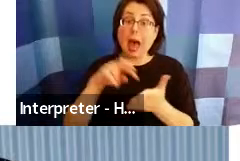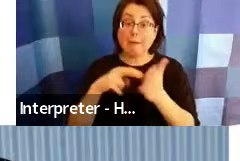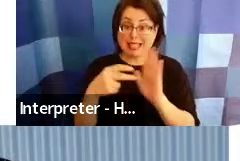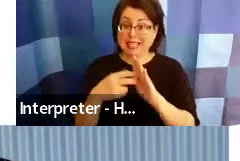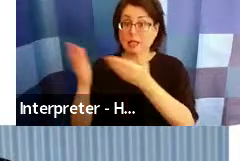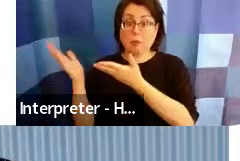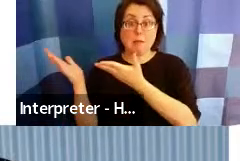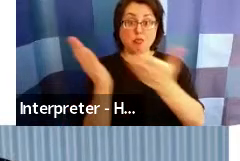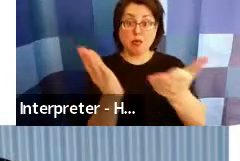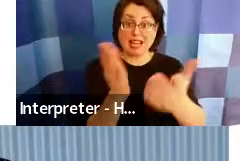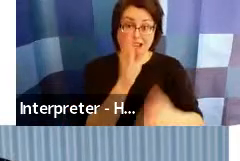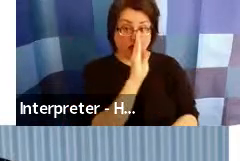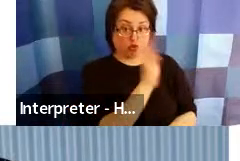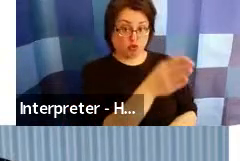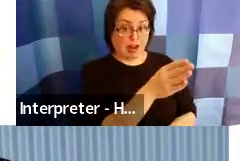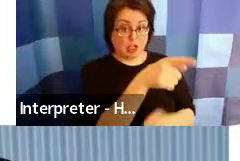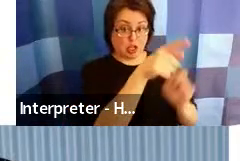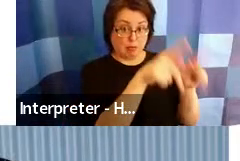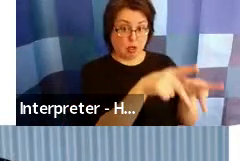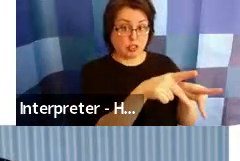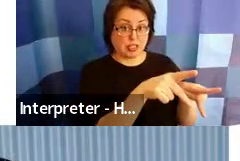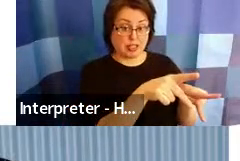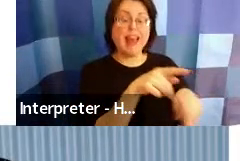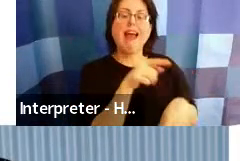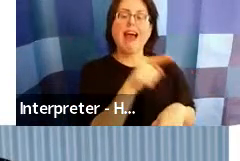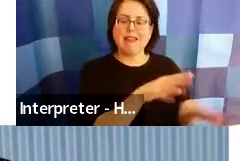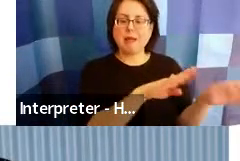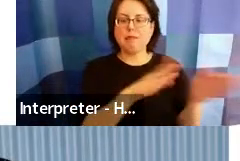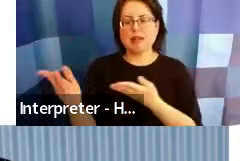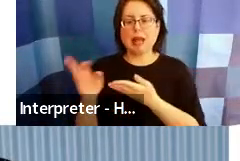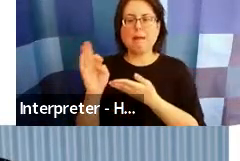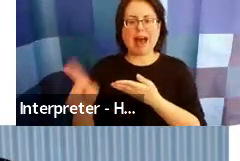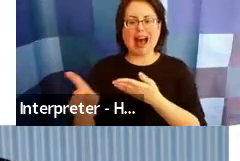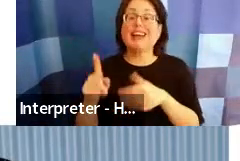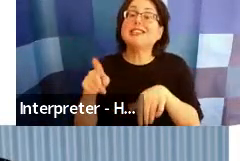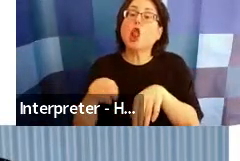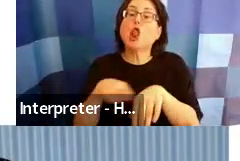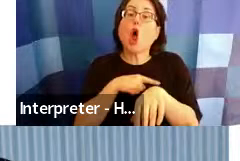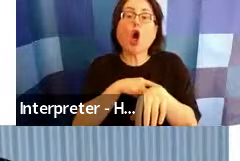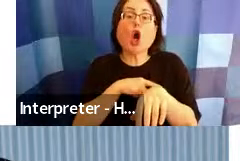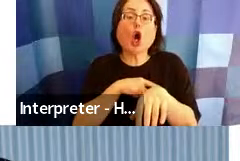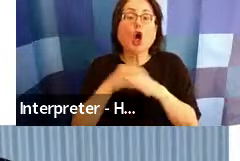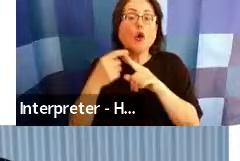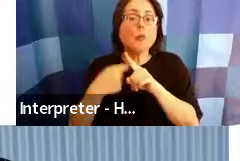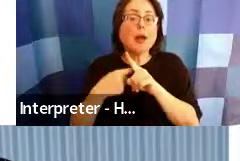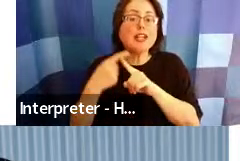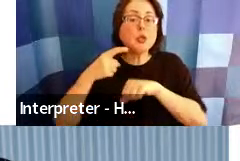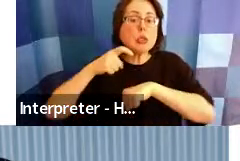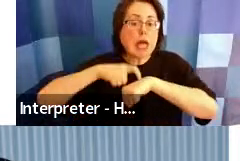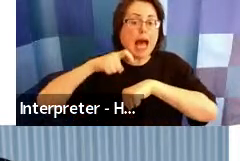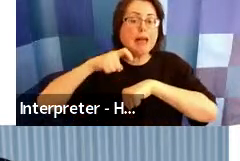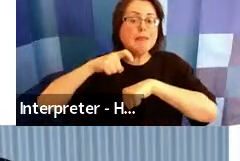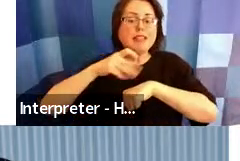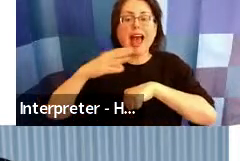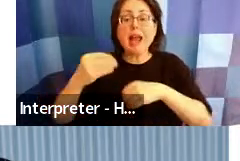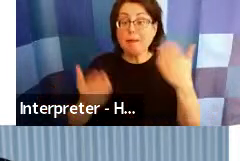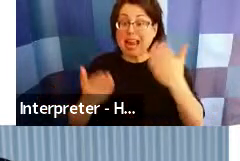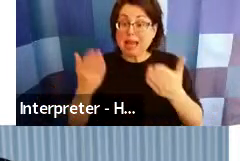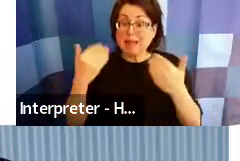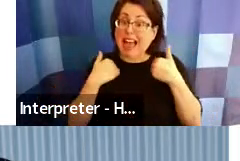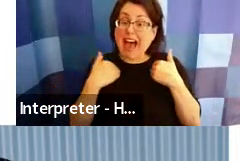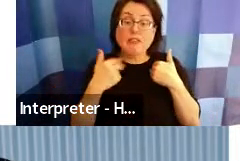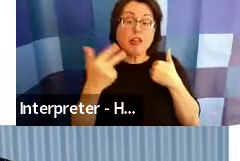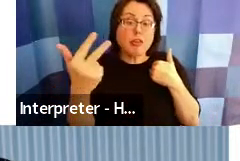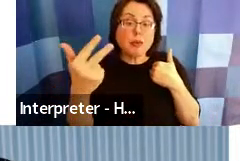users and picked up after the trip. The pros include longer rental times and the potential for other vehicle types like 3-wheeled seated scooters.